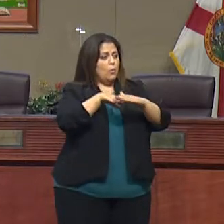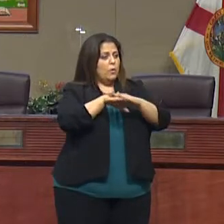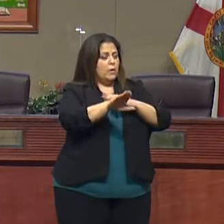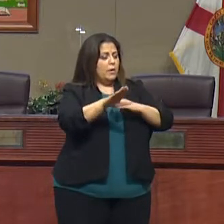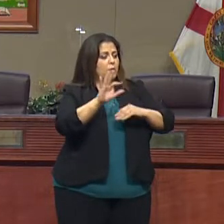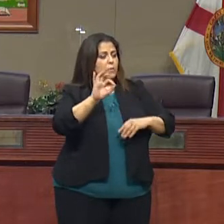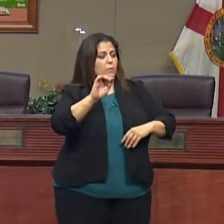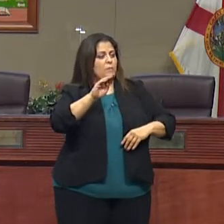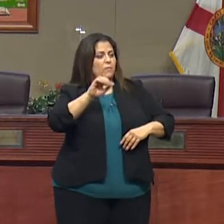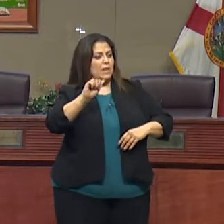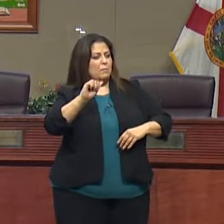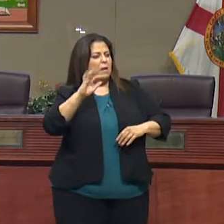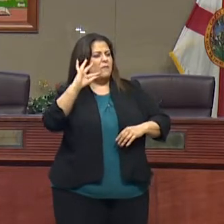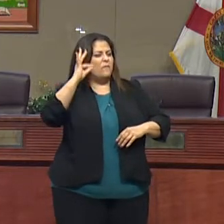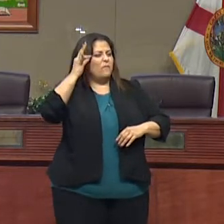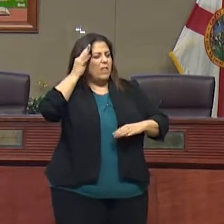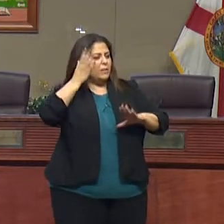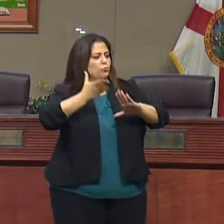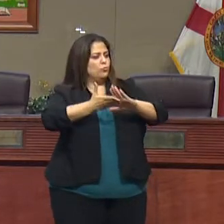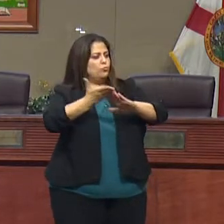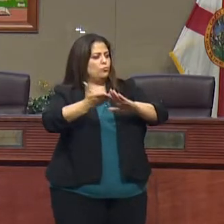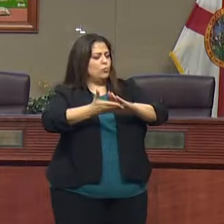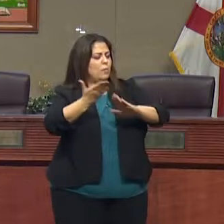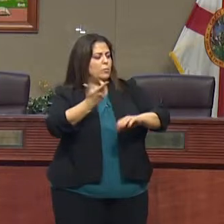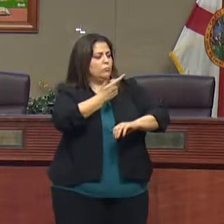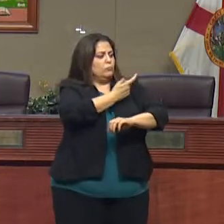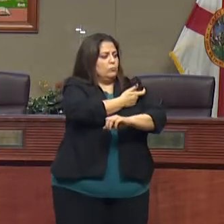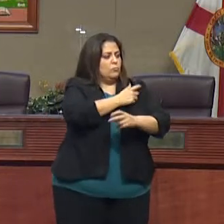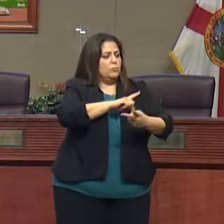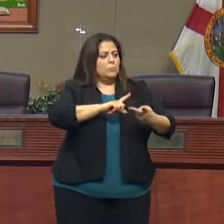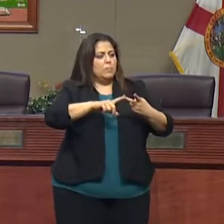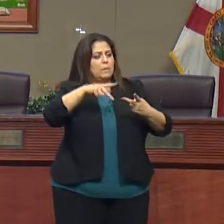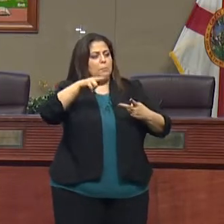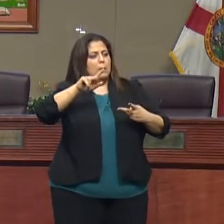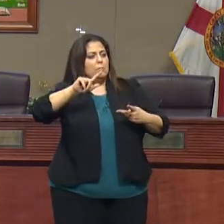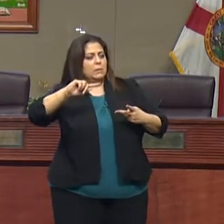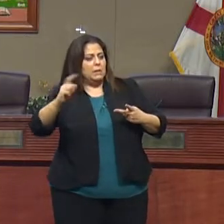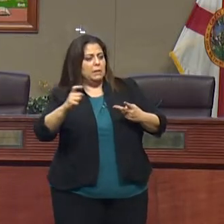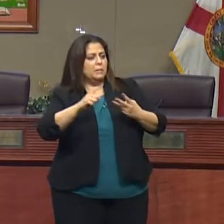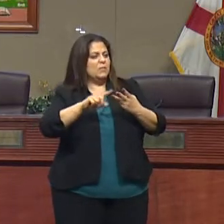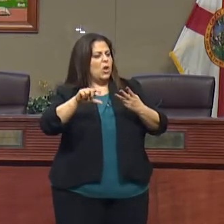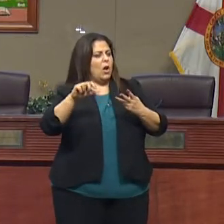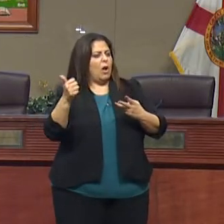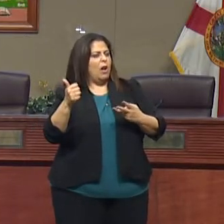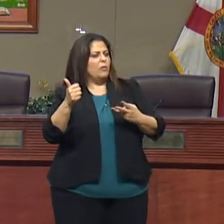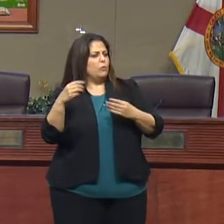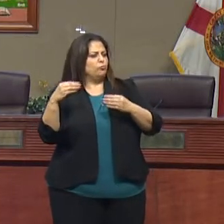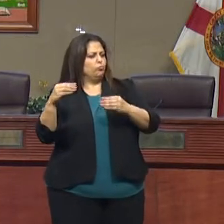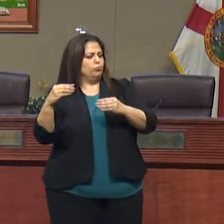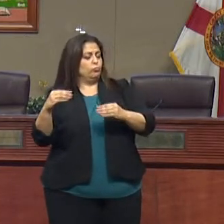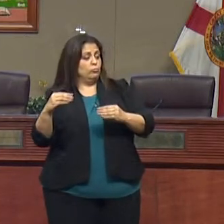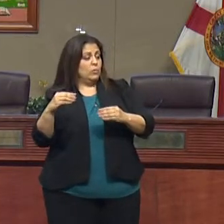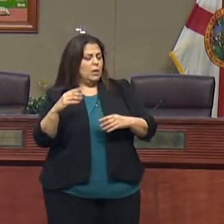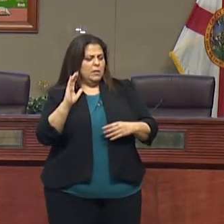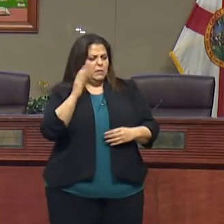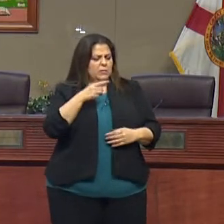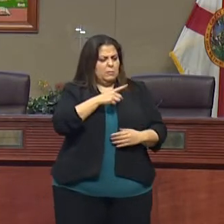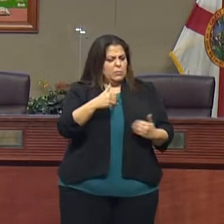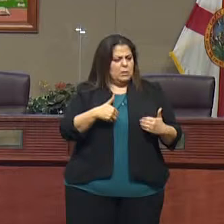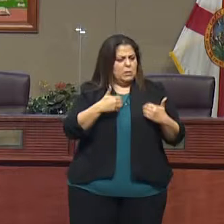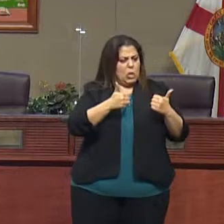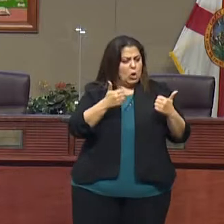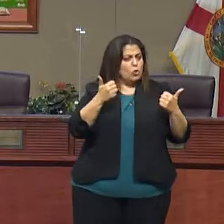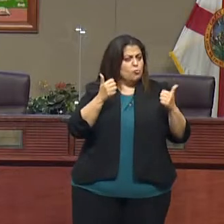as the FEMA-operated ones, Publix, and other pharmacies. And apparently they have been able to get the vaccine. So